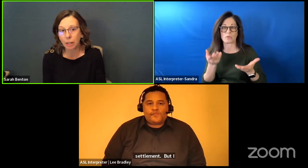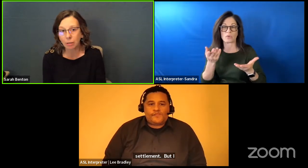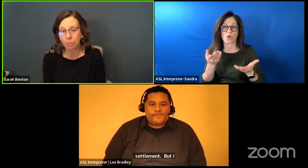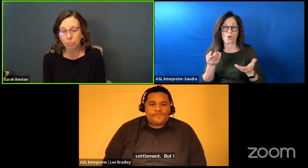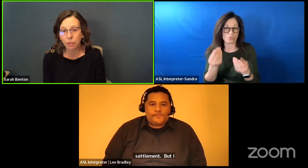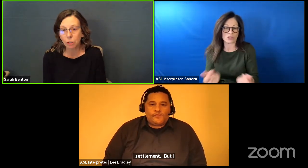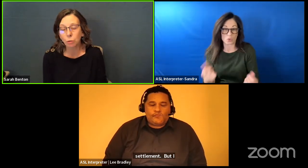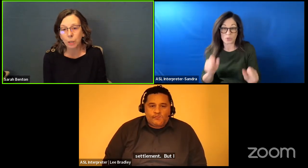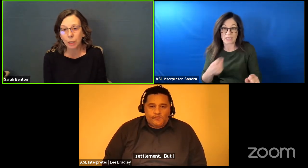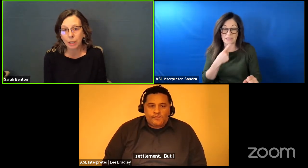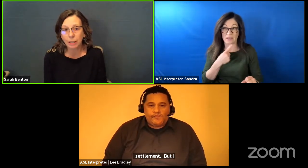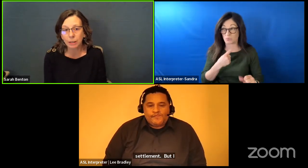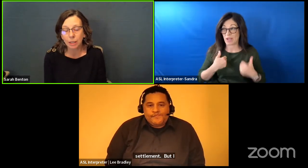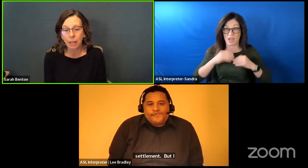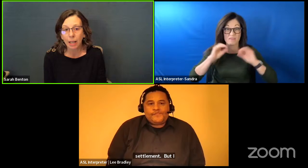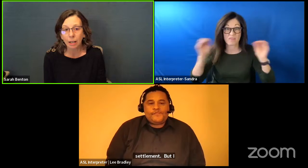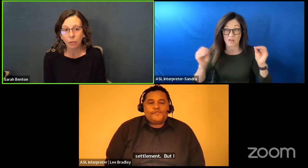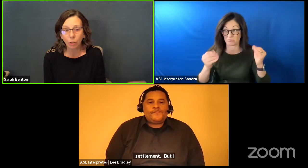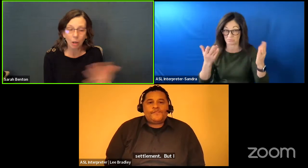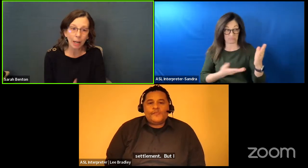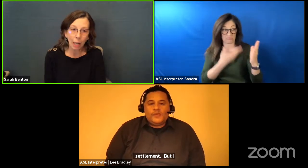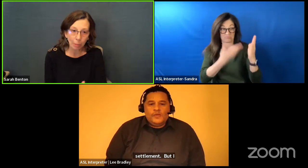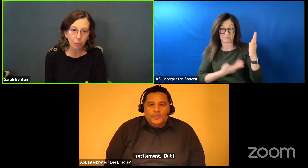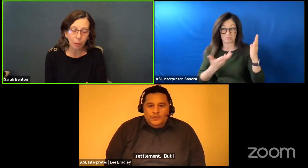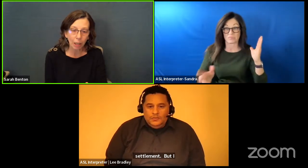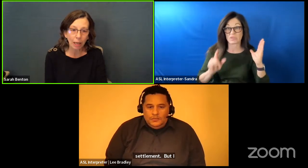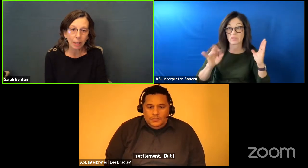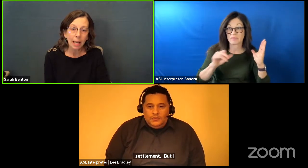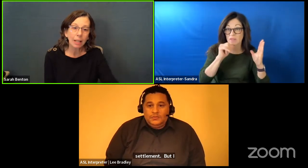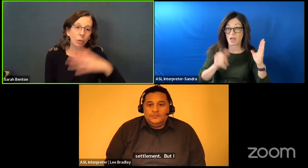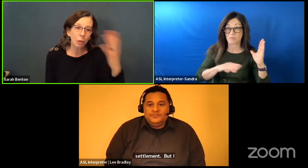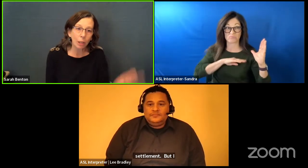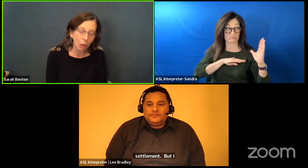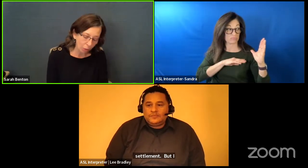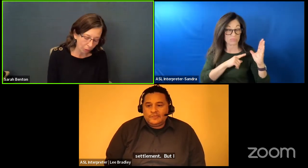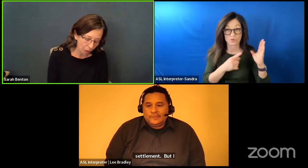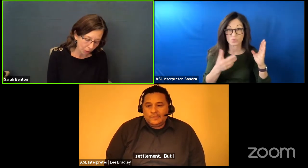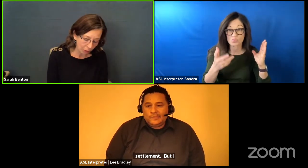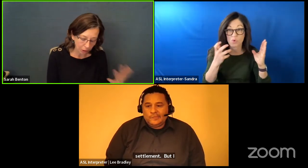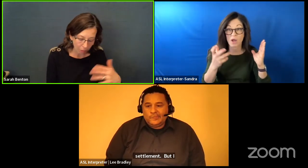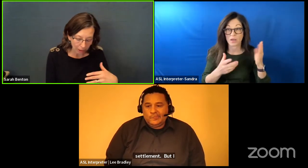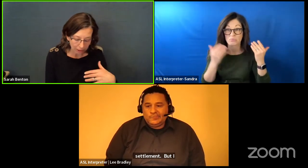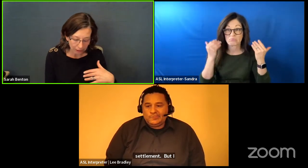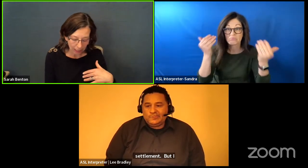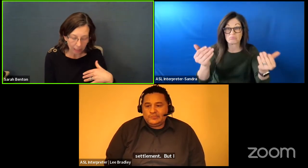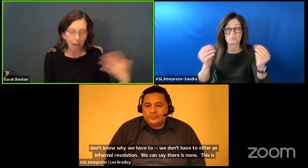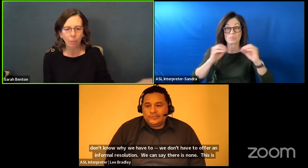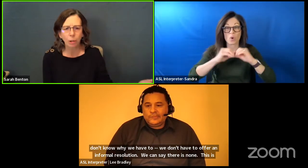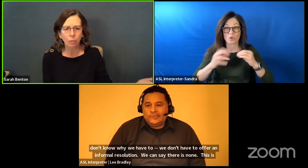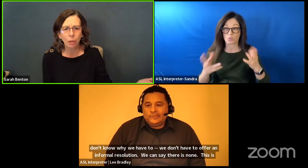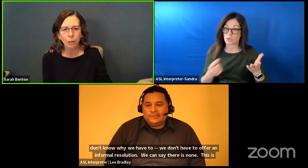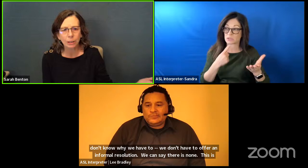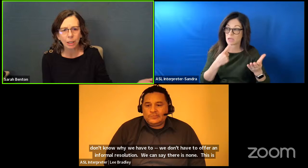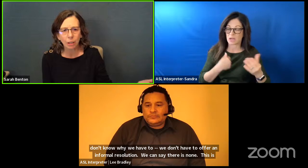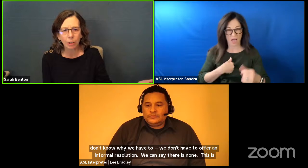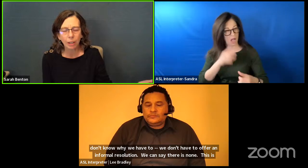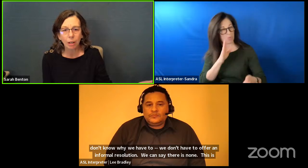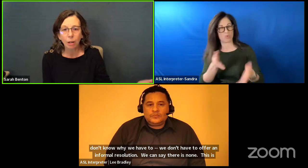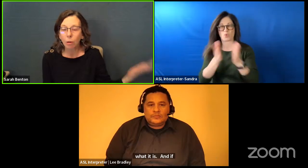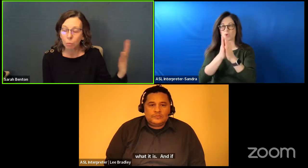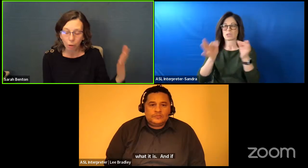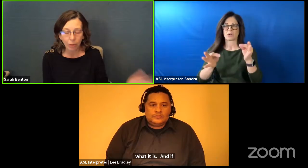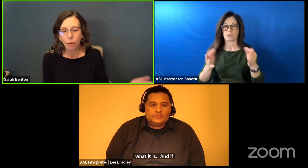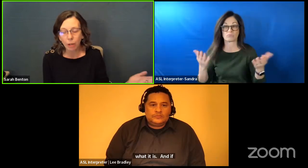there is none. This is what it is. And if you're not happy with that and you want to go further and you want to say, I'm going to request a